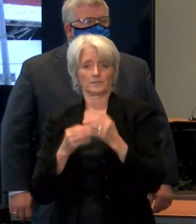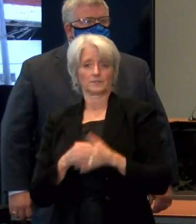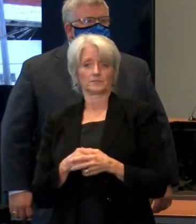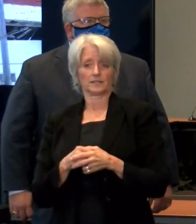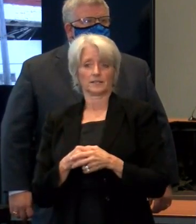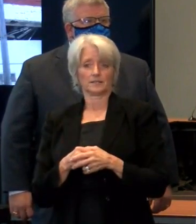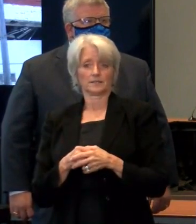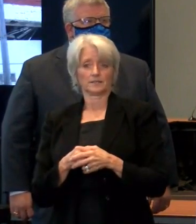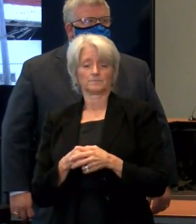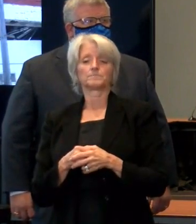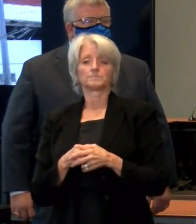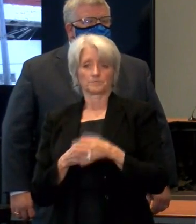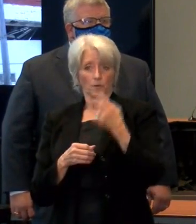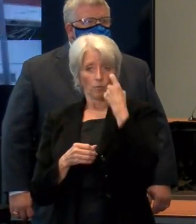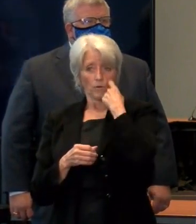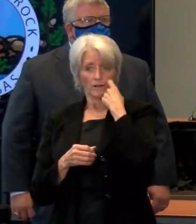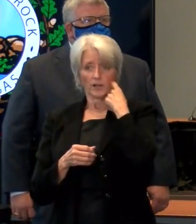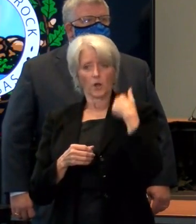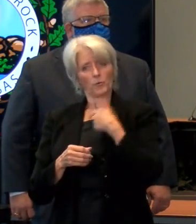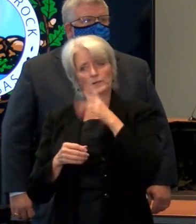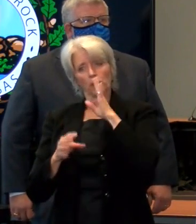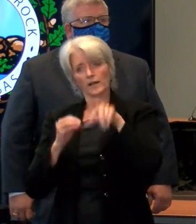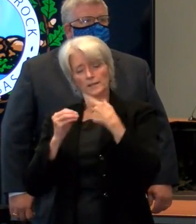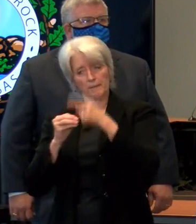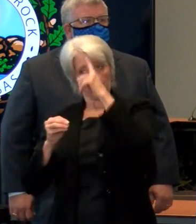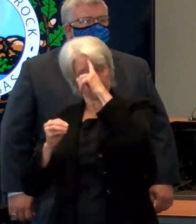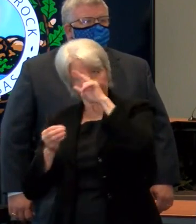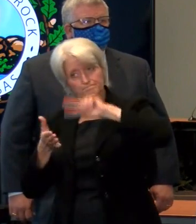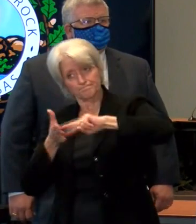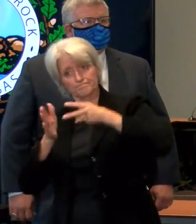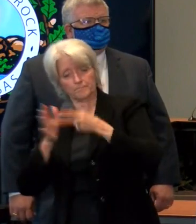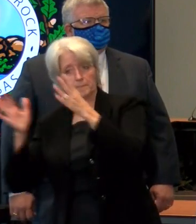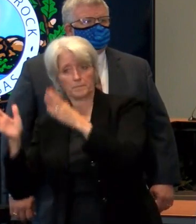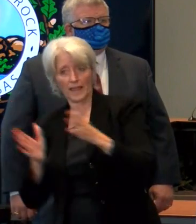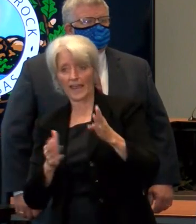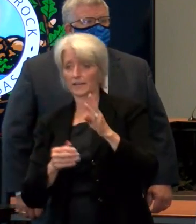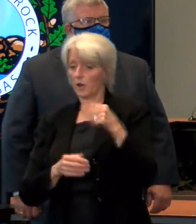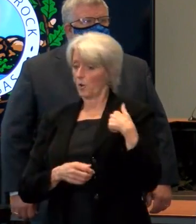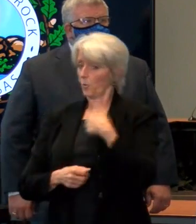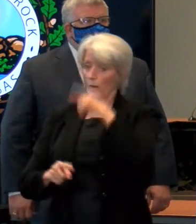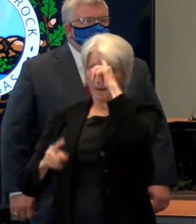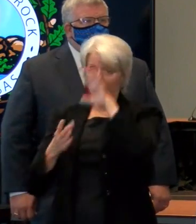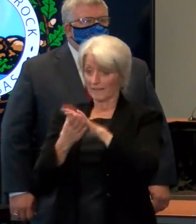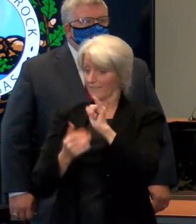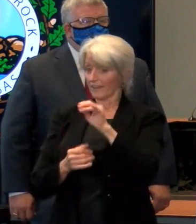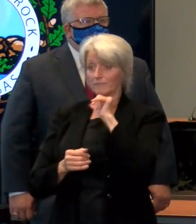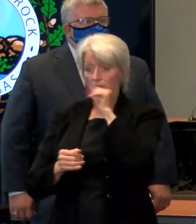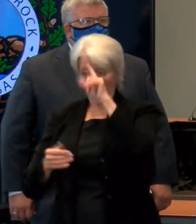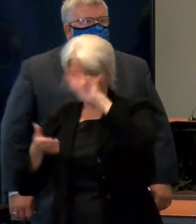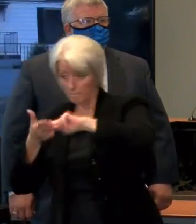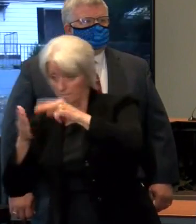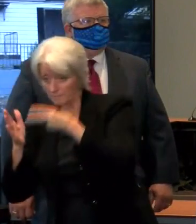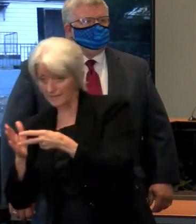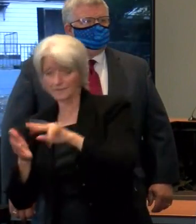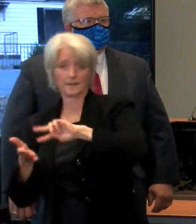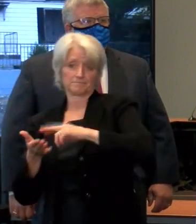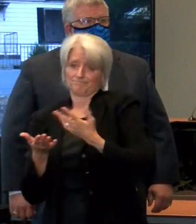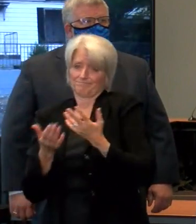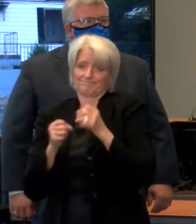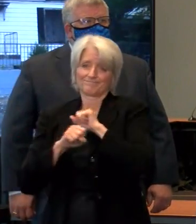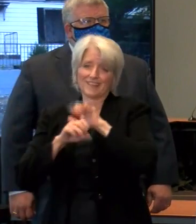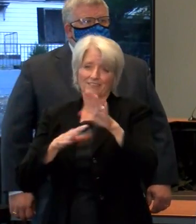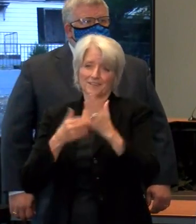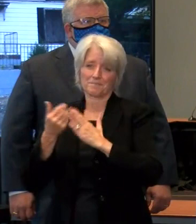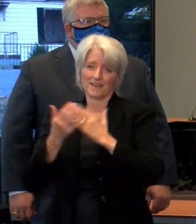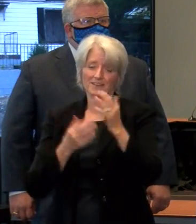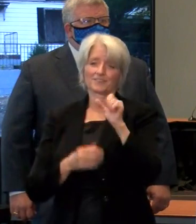we talked about earlier about intentionality, we believe that if you're not intentional, nothing else matters. And as we think through that, in